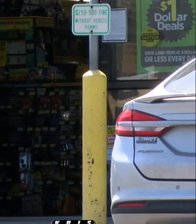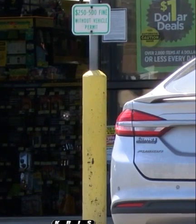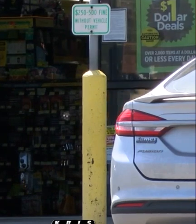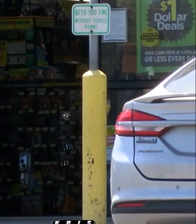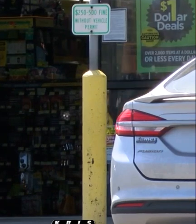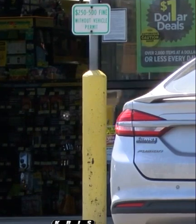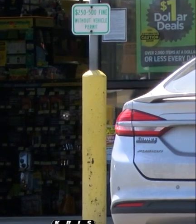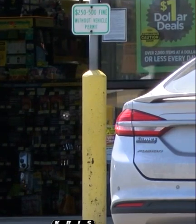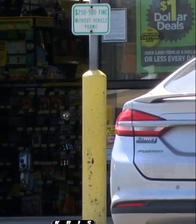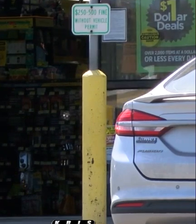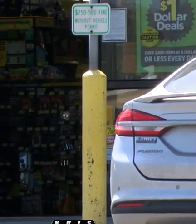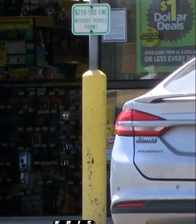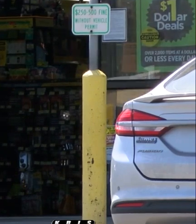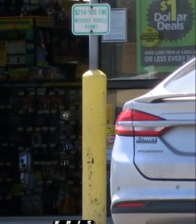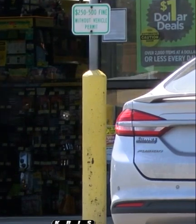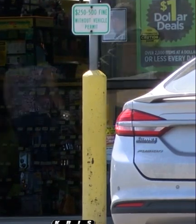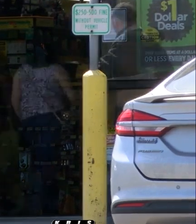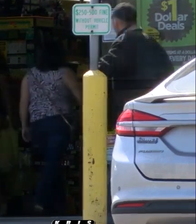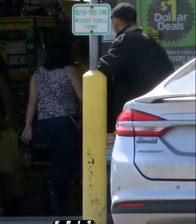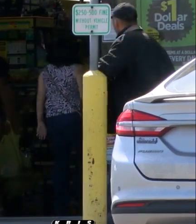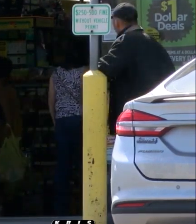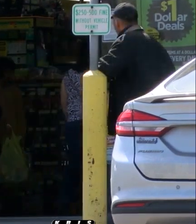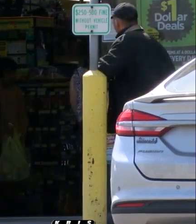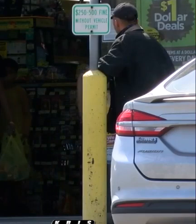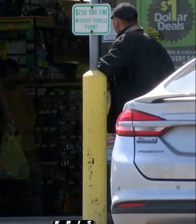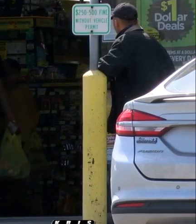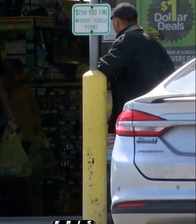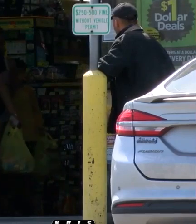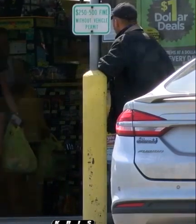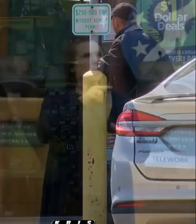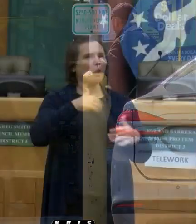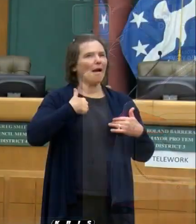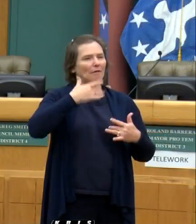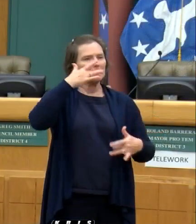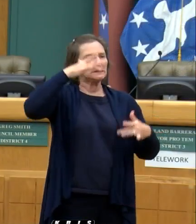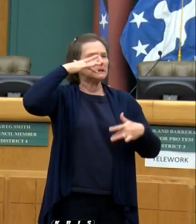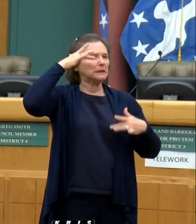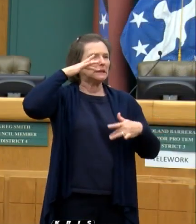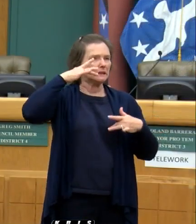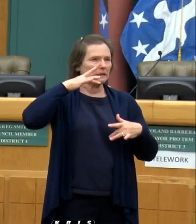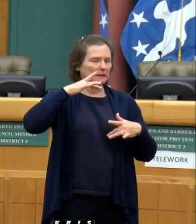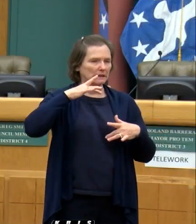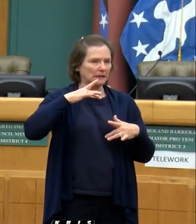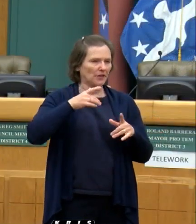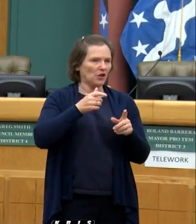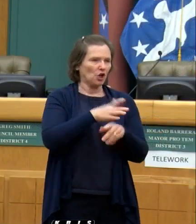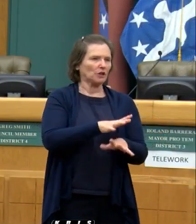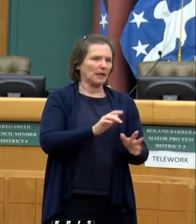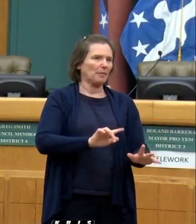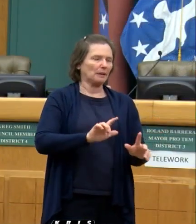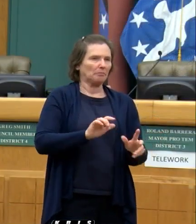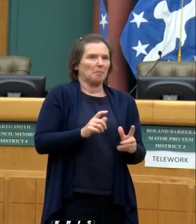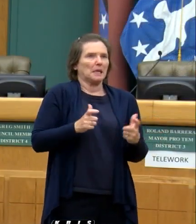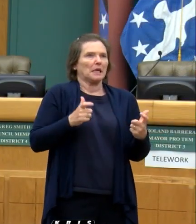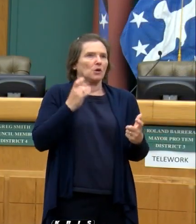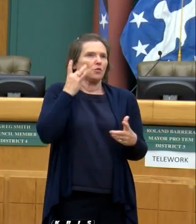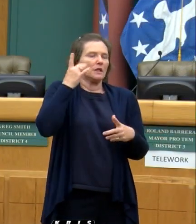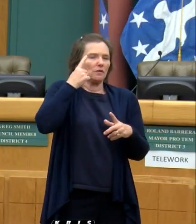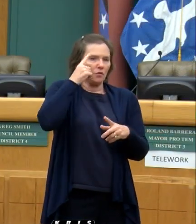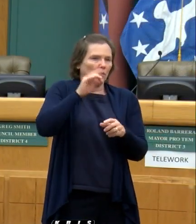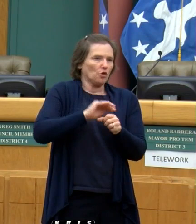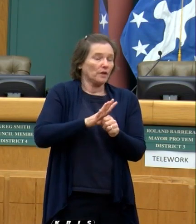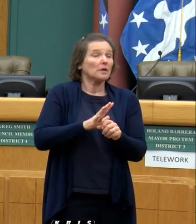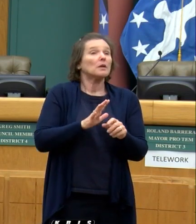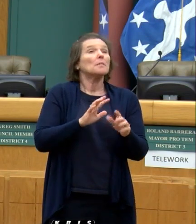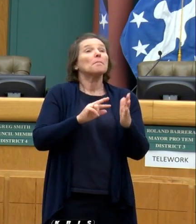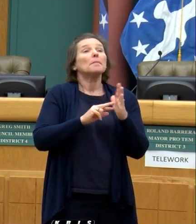wear them while at work. Also, residents visiting city-run facilities. And so until a vast number of city